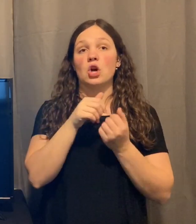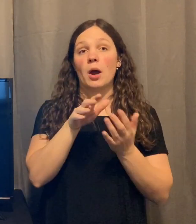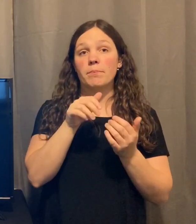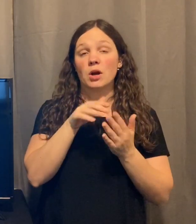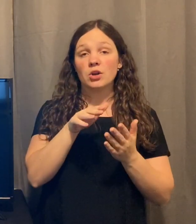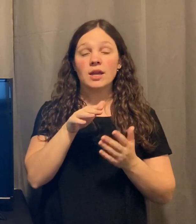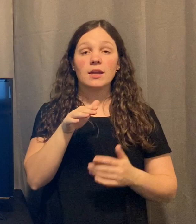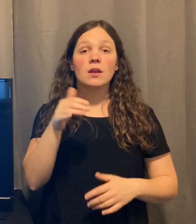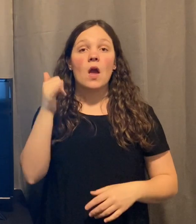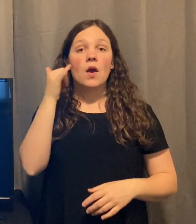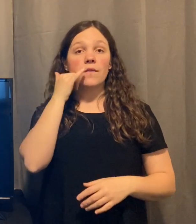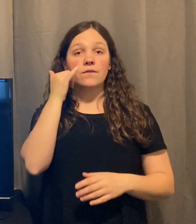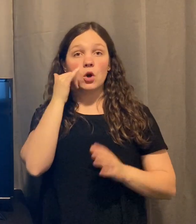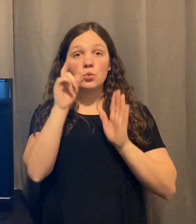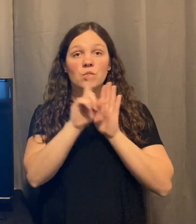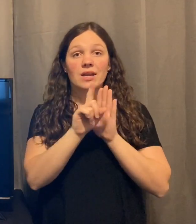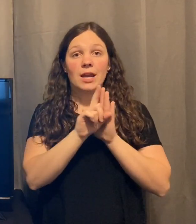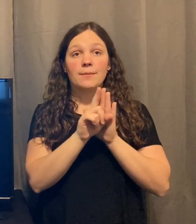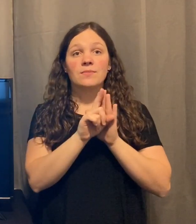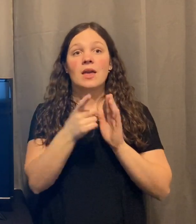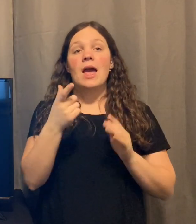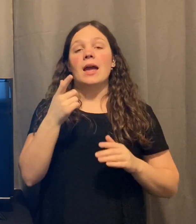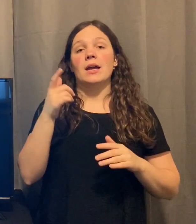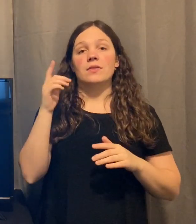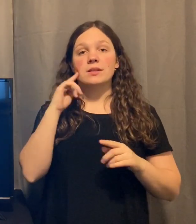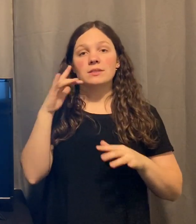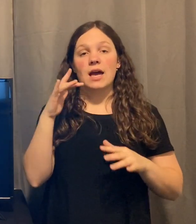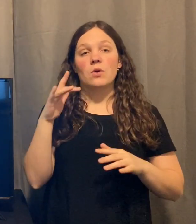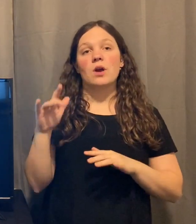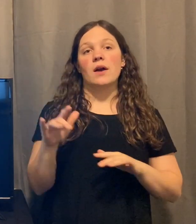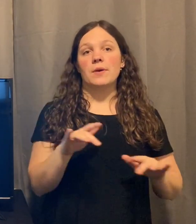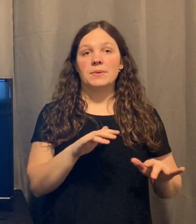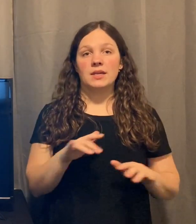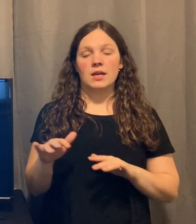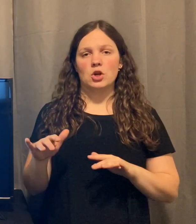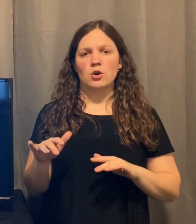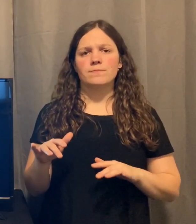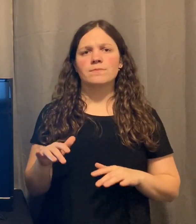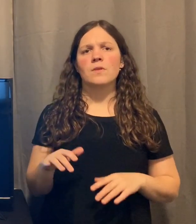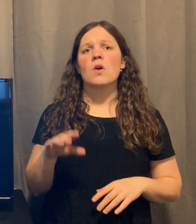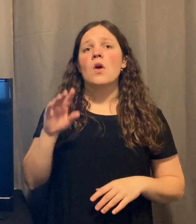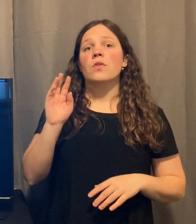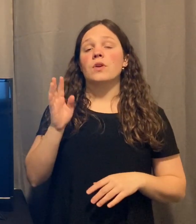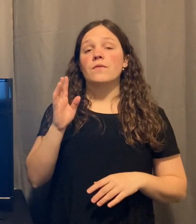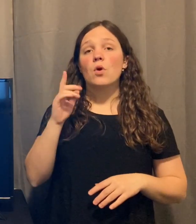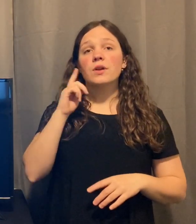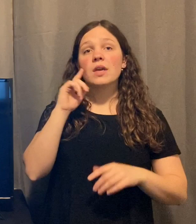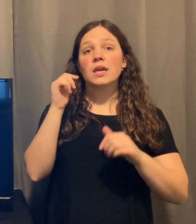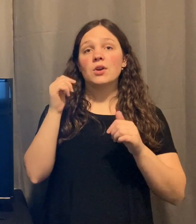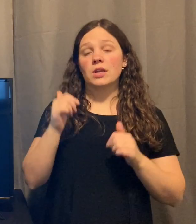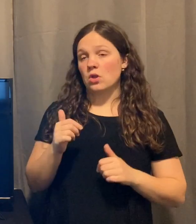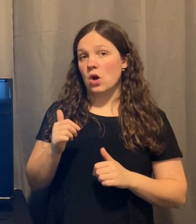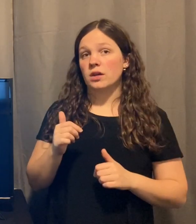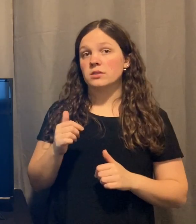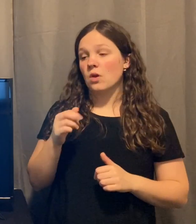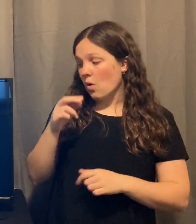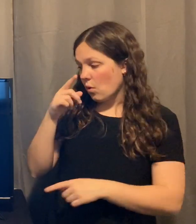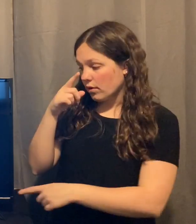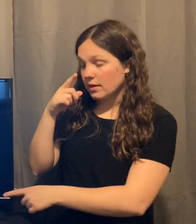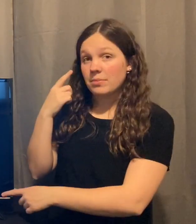dog barking, phone ringing, and the sound of a piano. The fourth hearing loss, or the